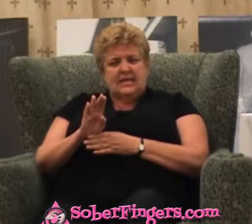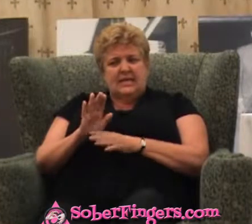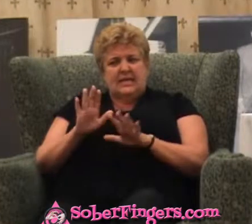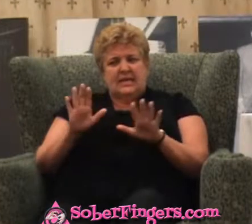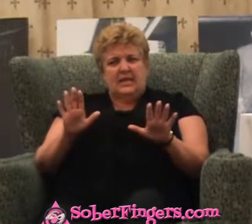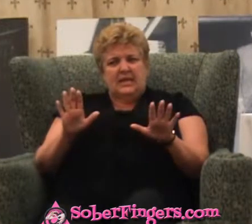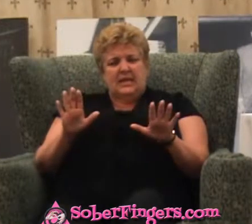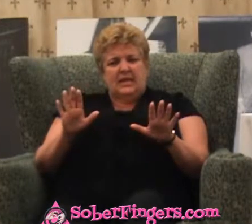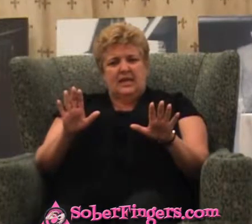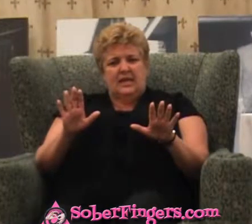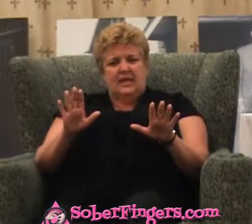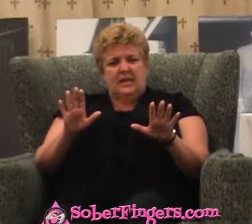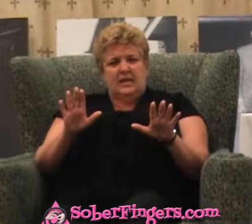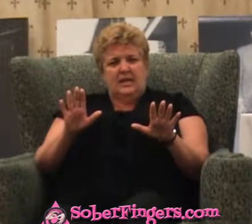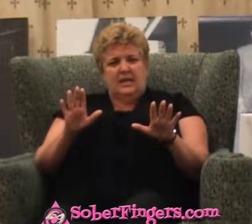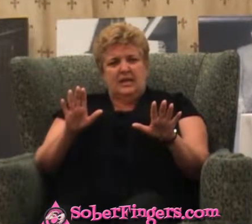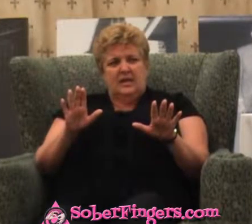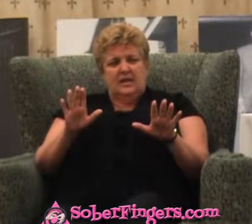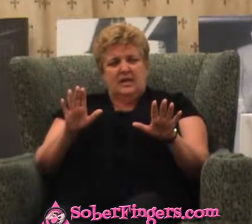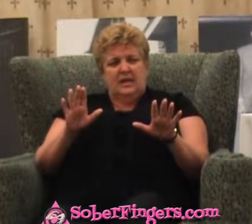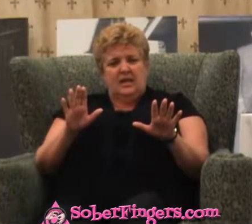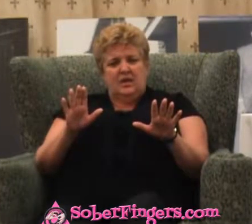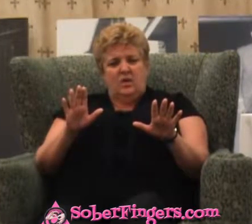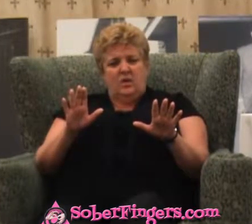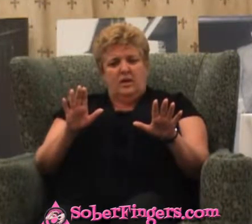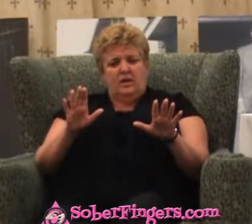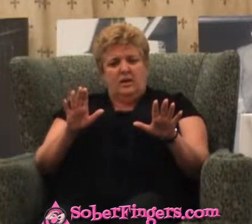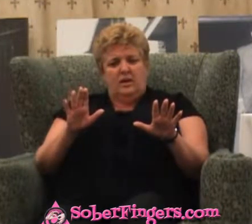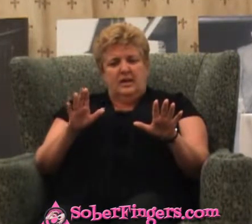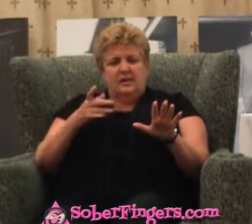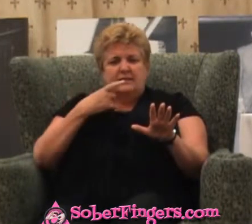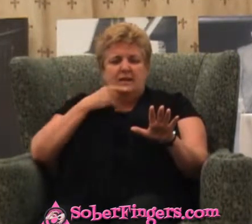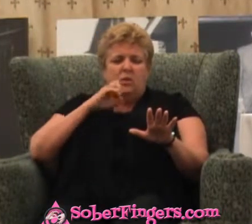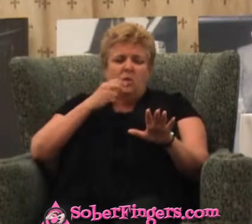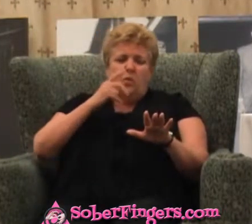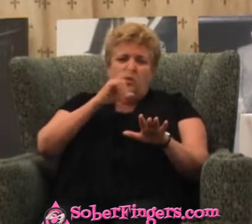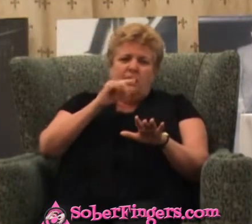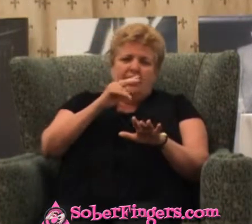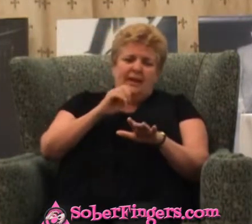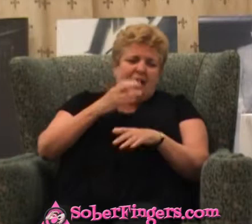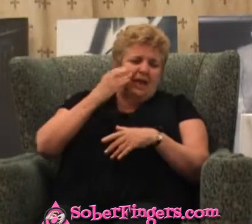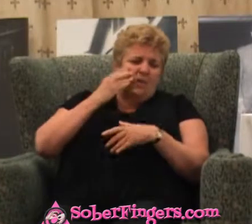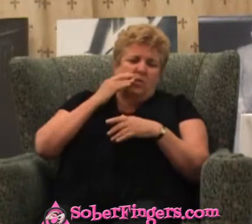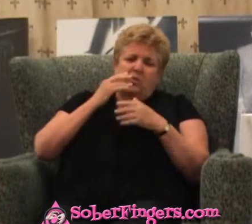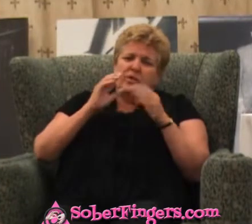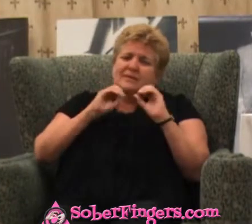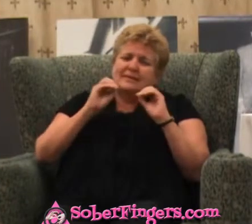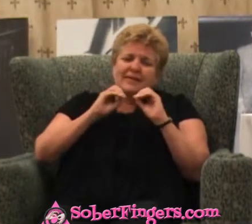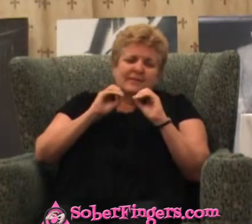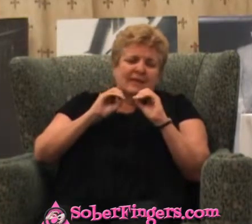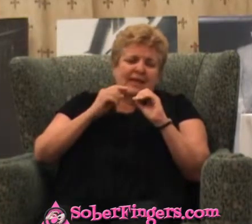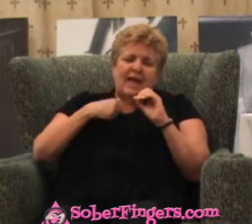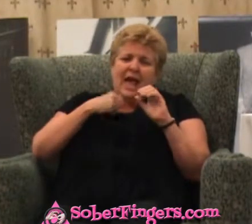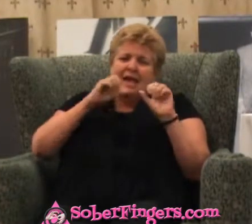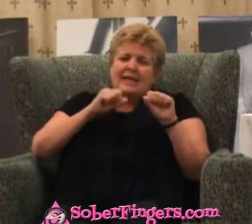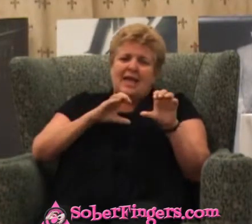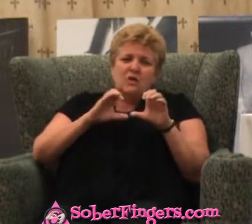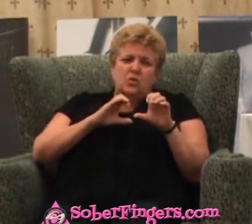Lynn, I know, Lynn. There is nothing they can do for those little dogs. She had congestive heart failure, he